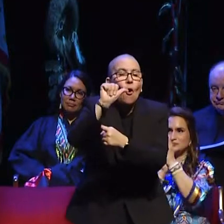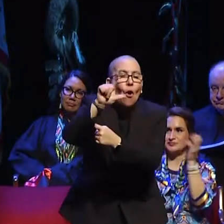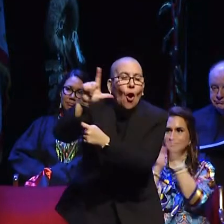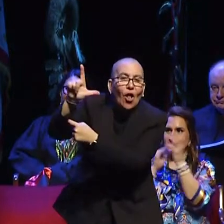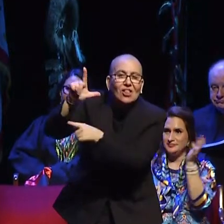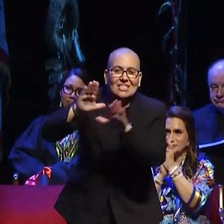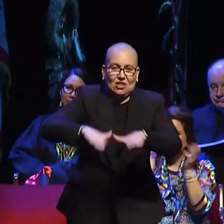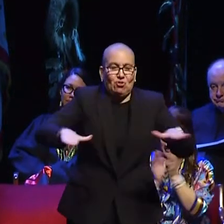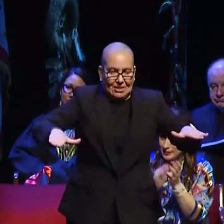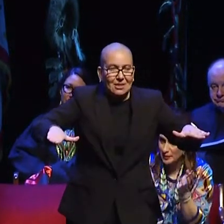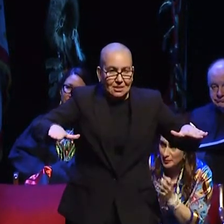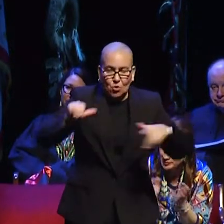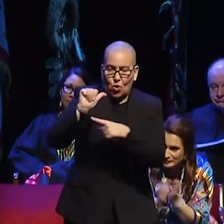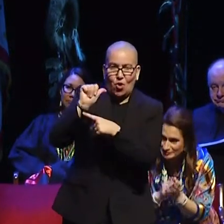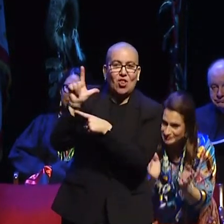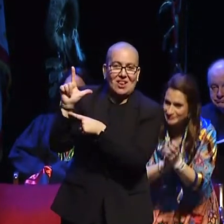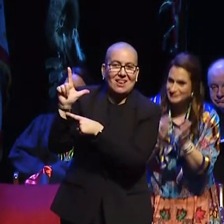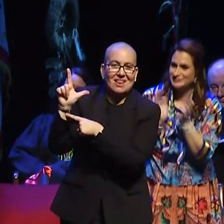to succeed.